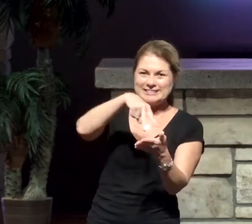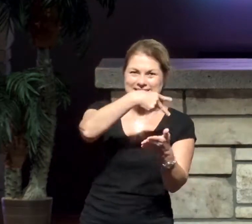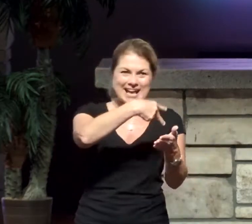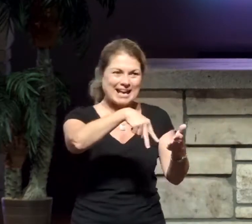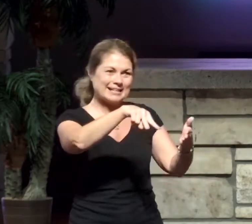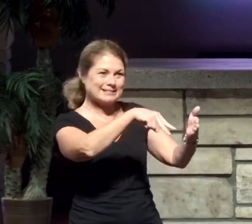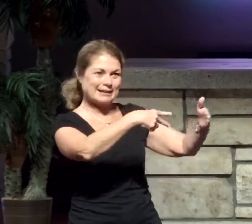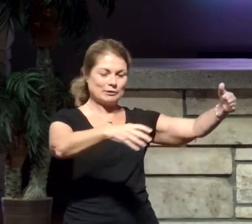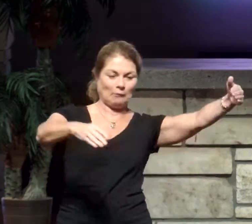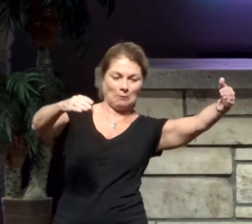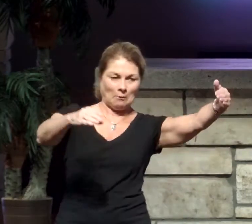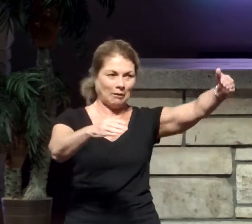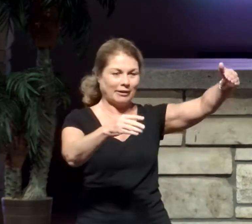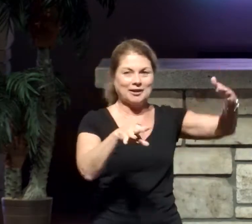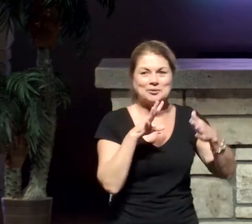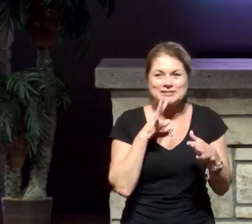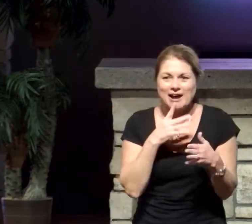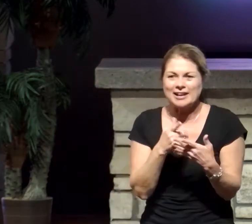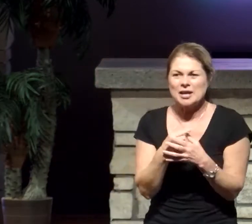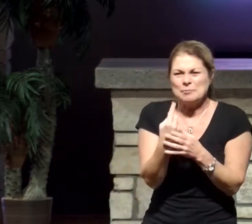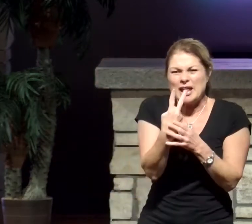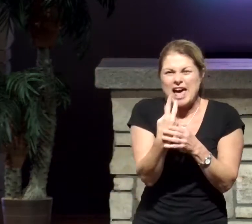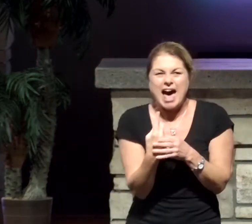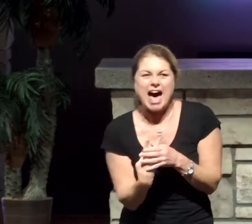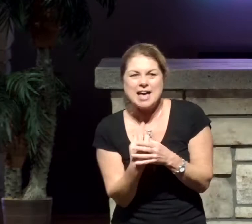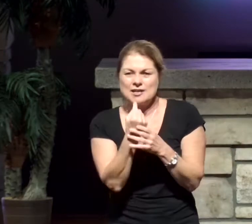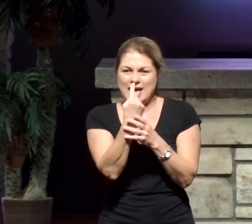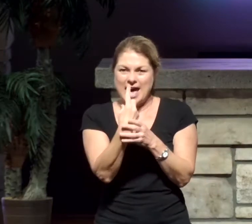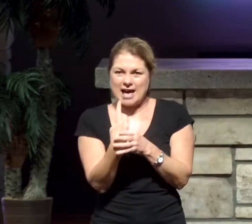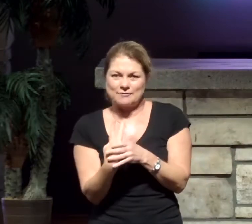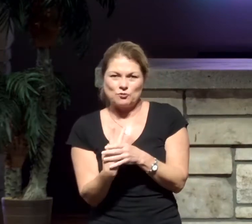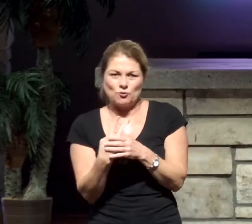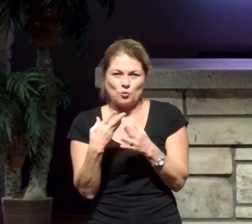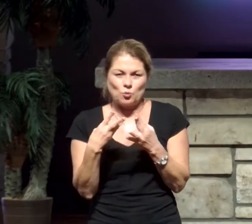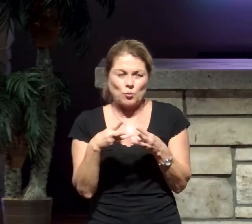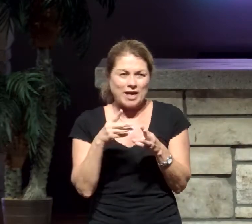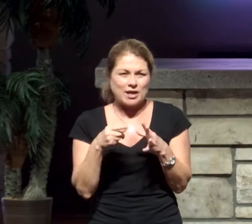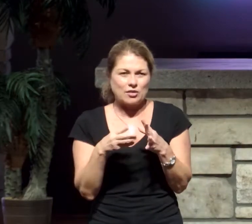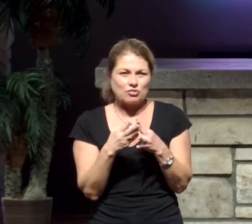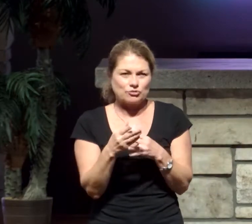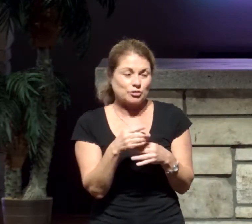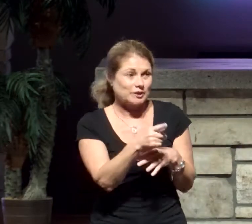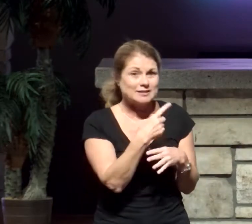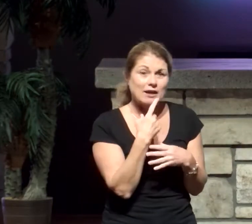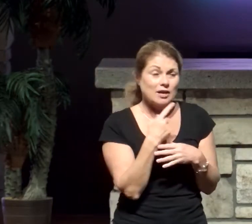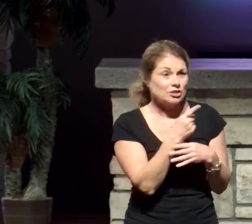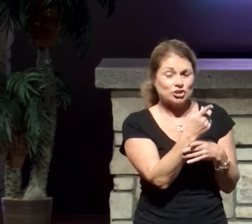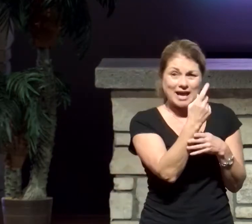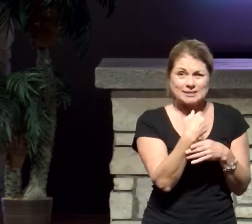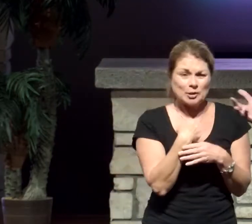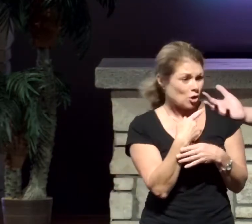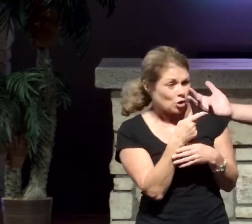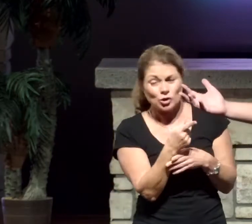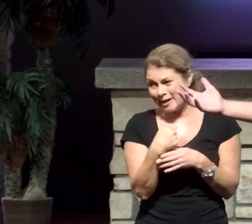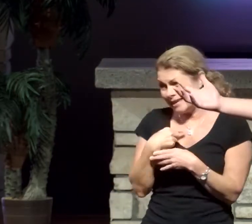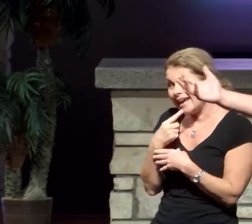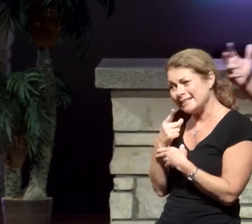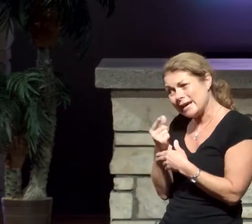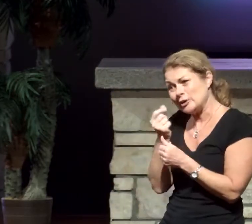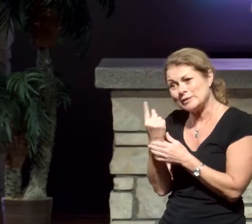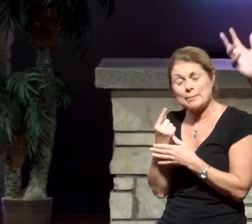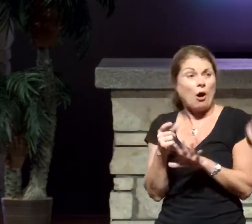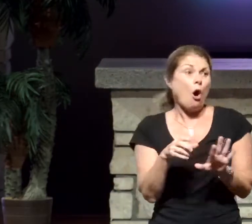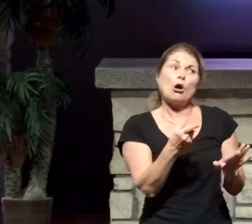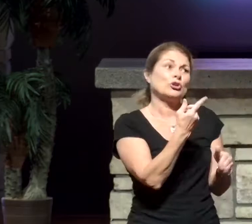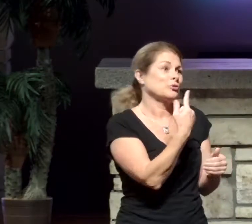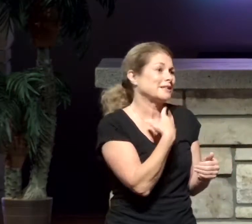talking, about halfway through the song, she says, "Hey, Christopher, can I tell you something?" And in my head, I'm thinking, you can tell me anything. Like, you are so beautiful. Like,